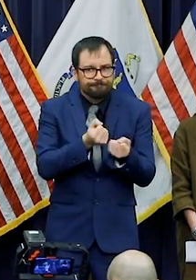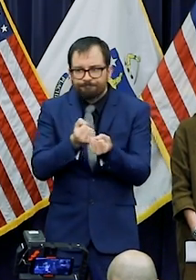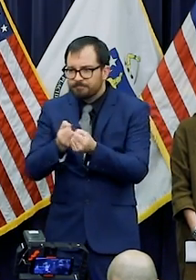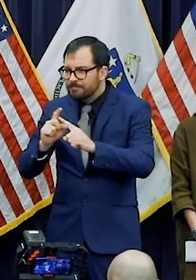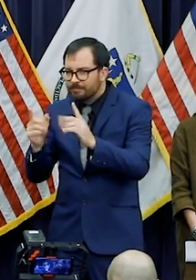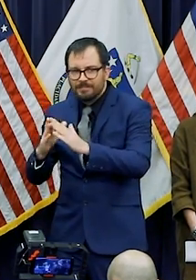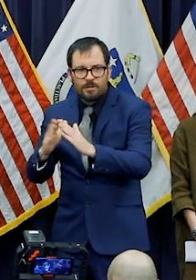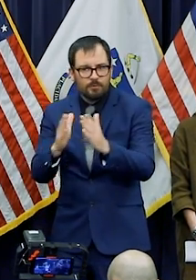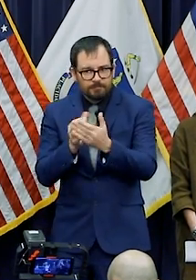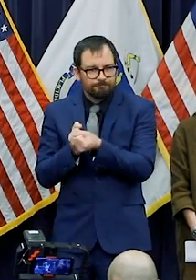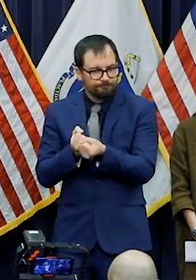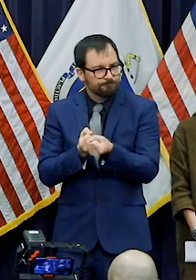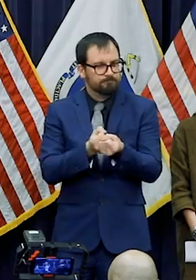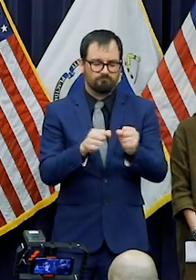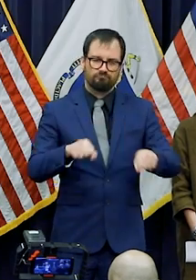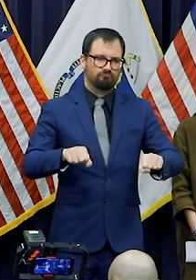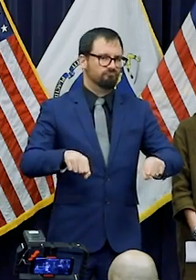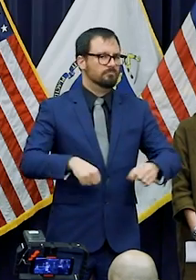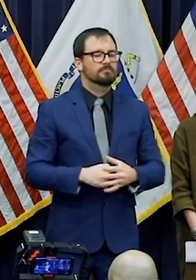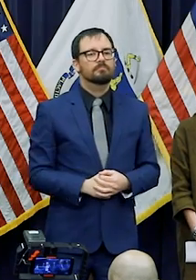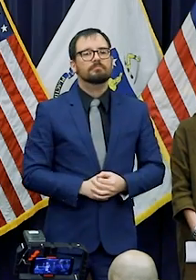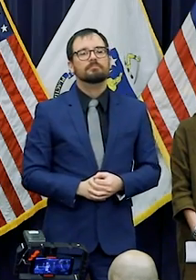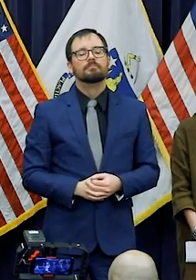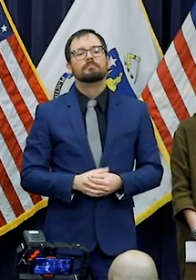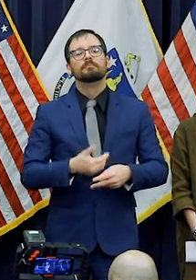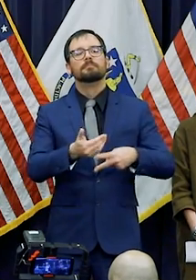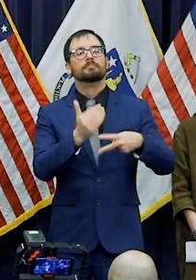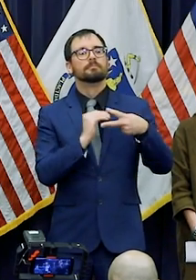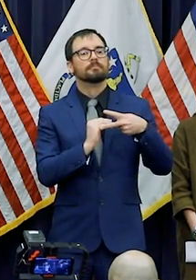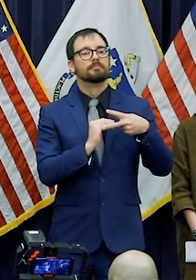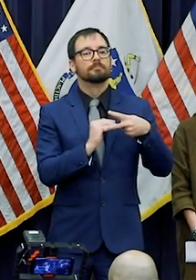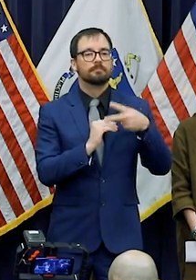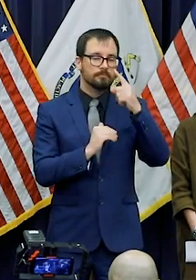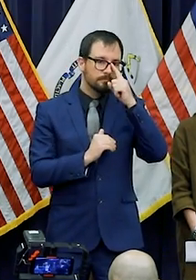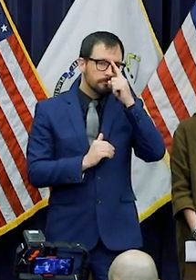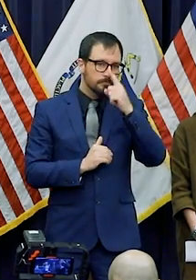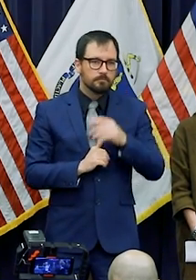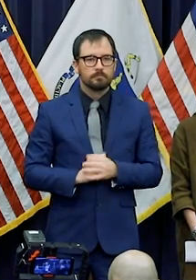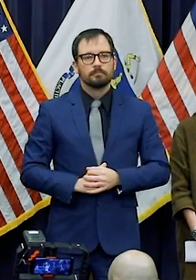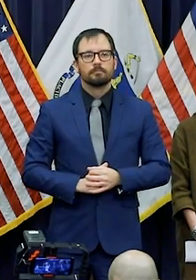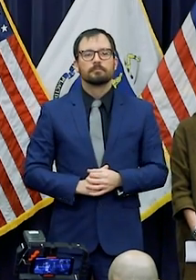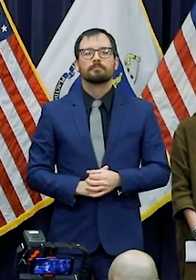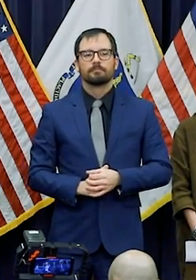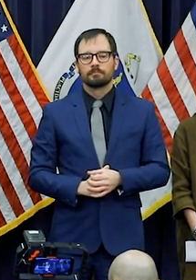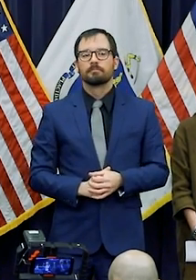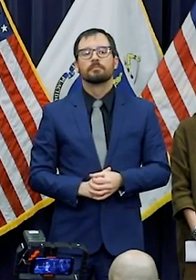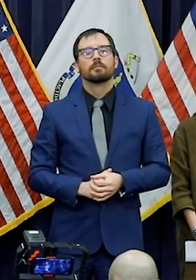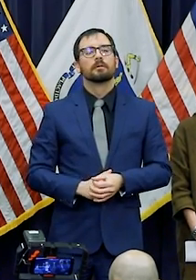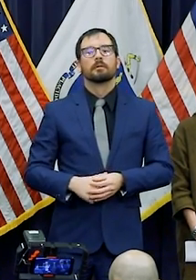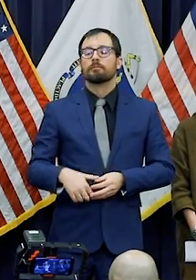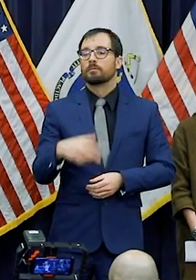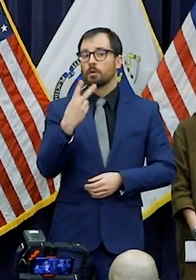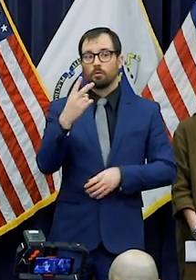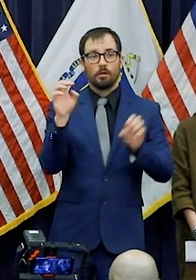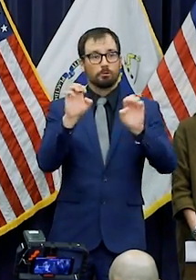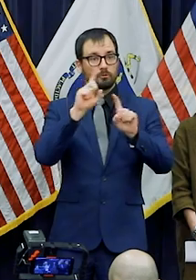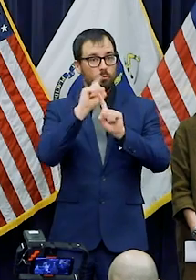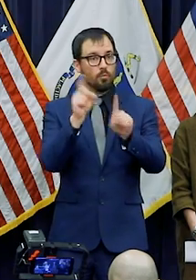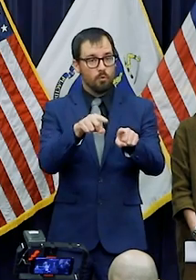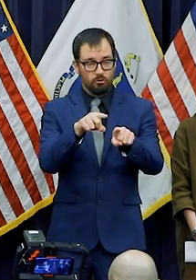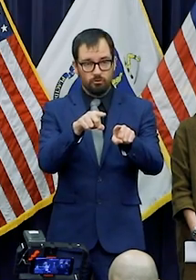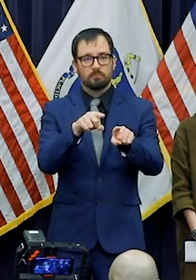orders, and the Commissioner of Public Health has issued two orders as well to expedite the onboarding of more licensed healthcare